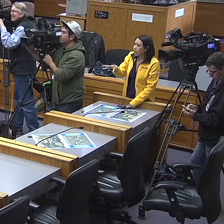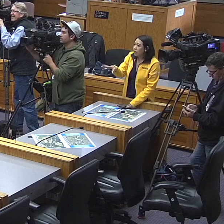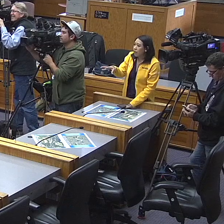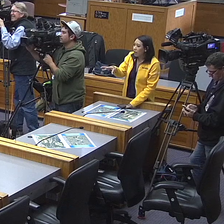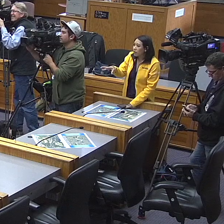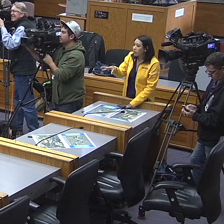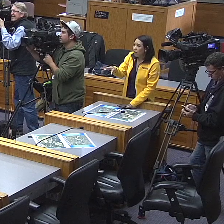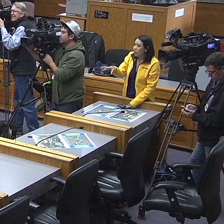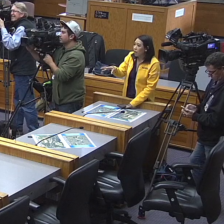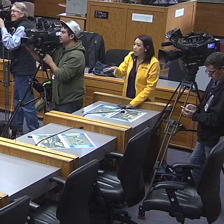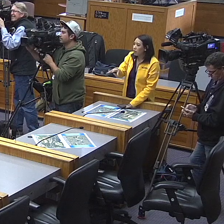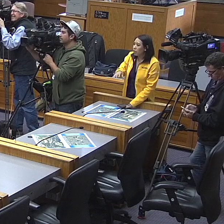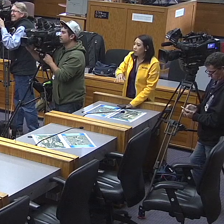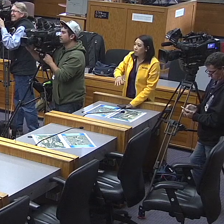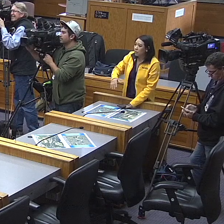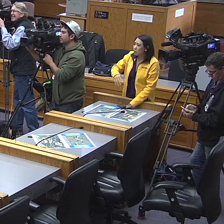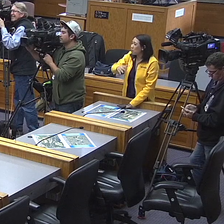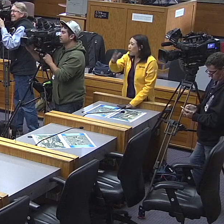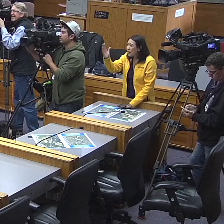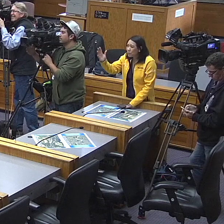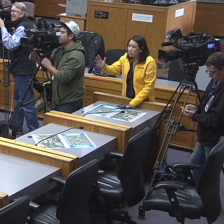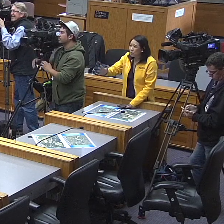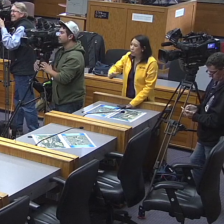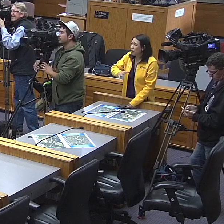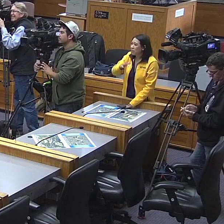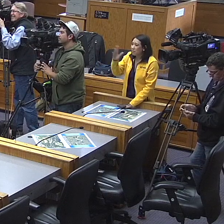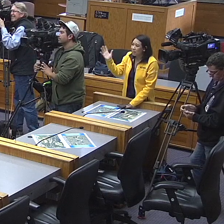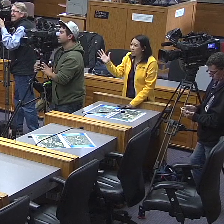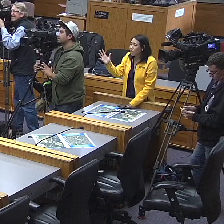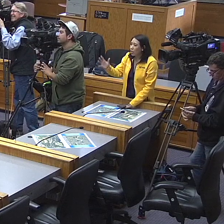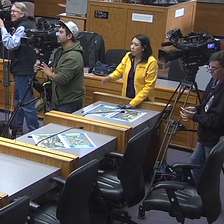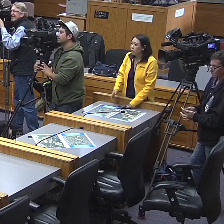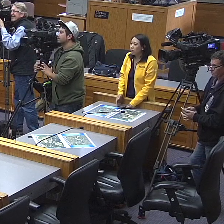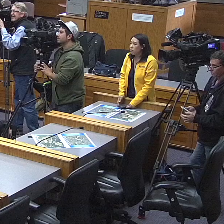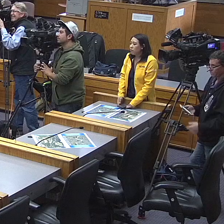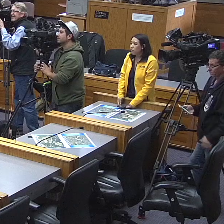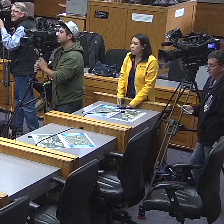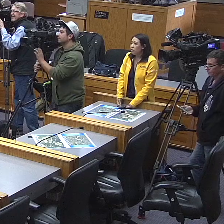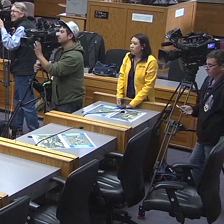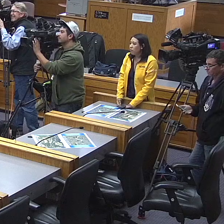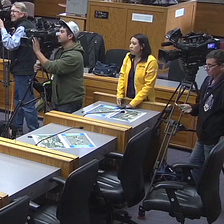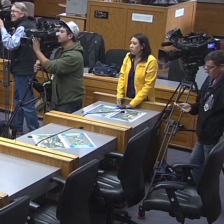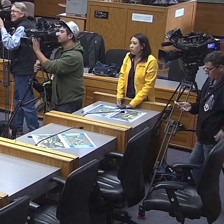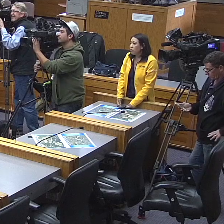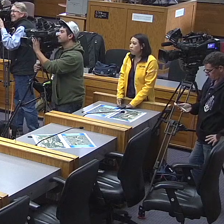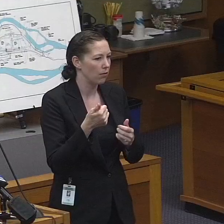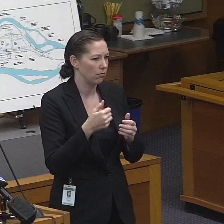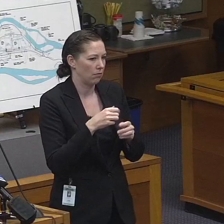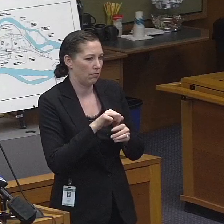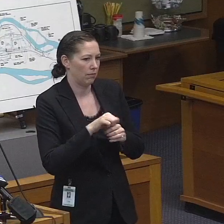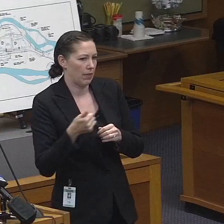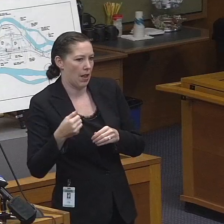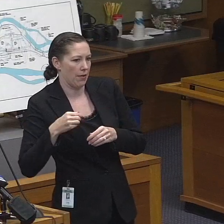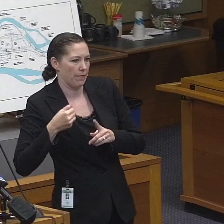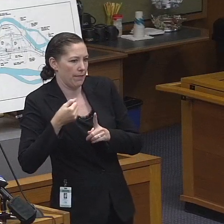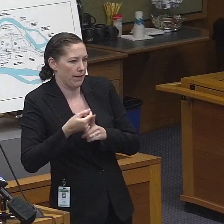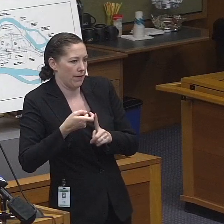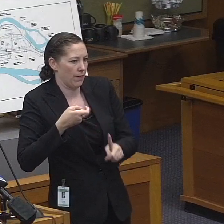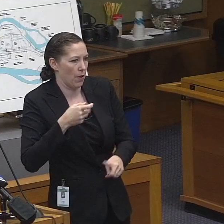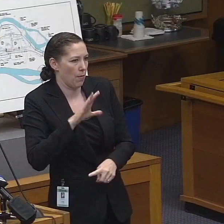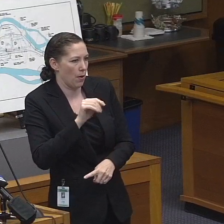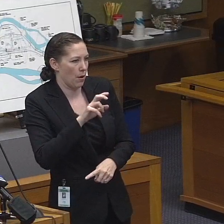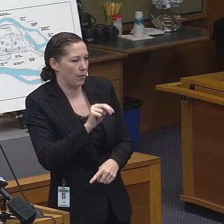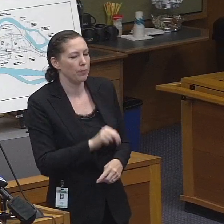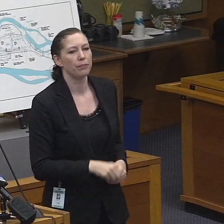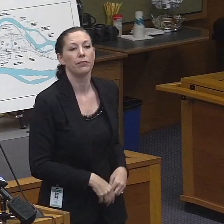have any other effects on, you know, those pipes or just in general? It shouldn't have any downstream